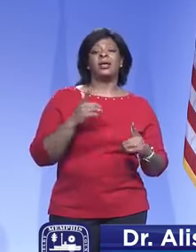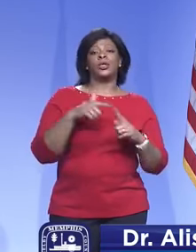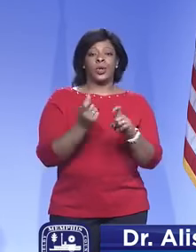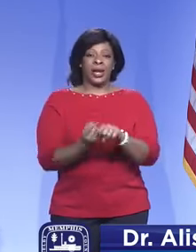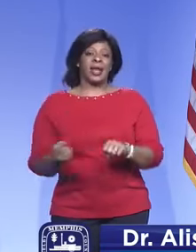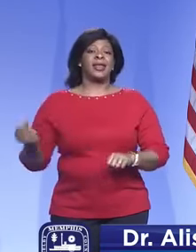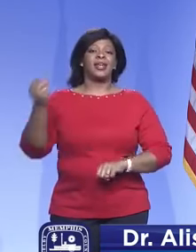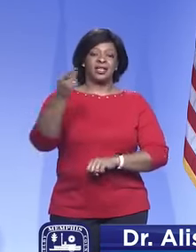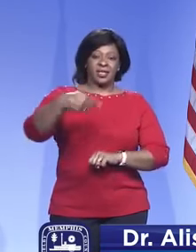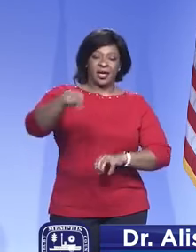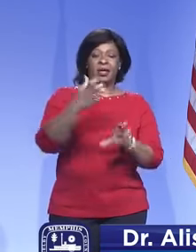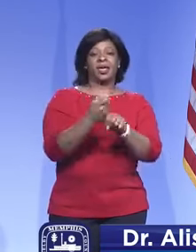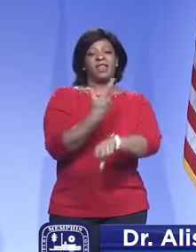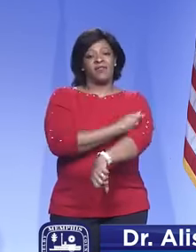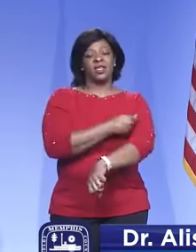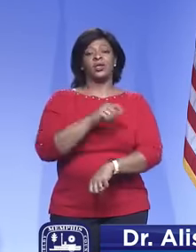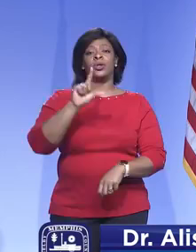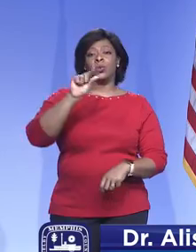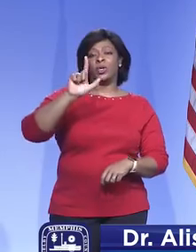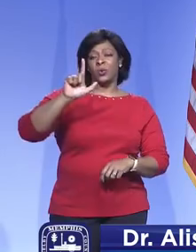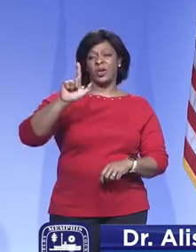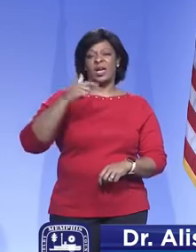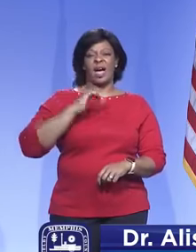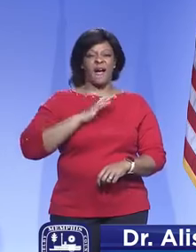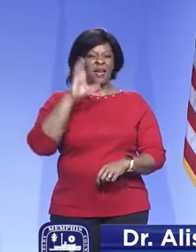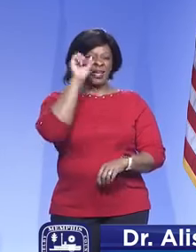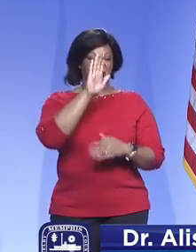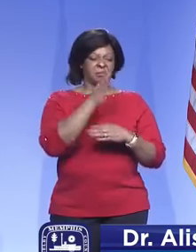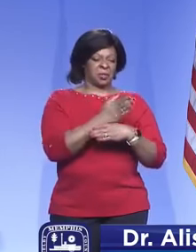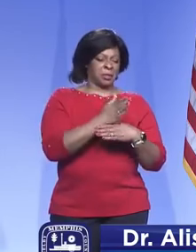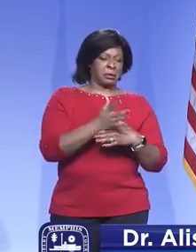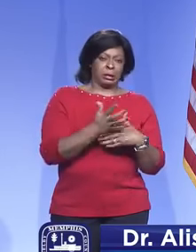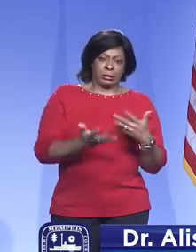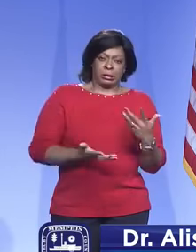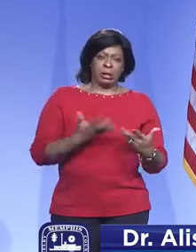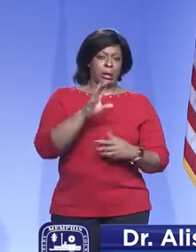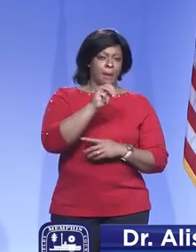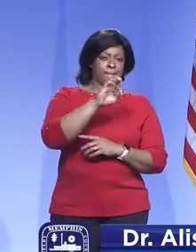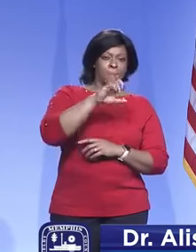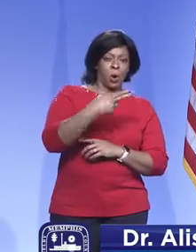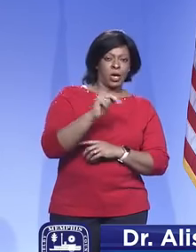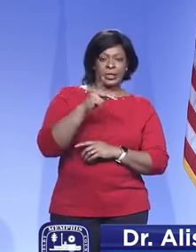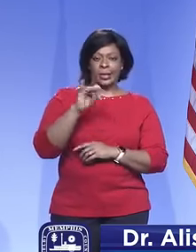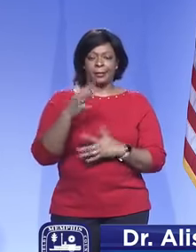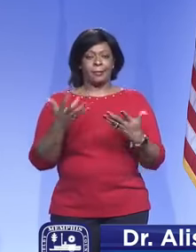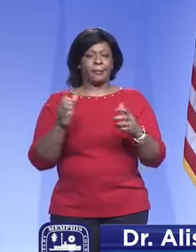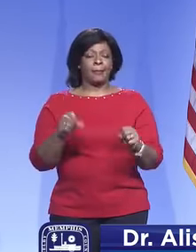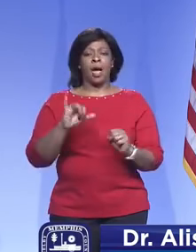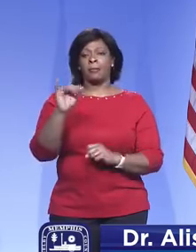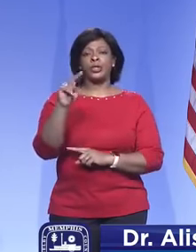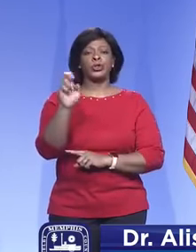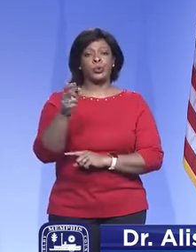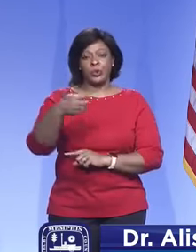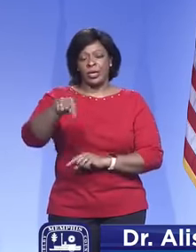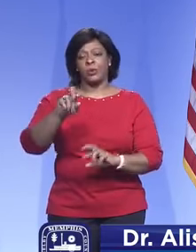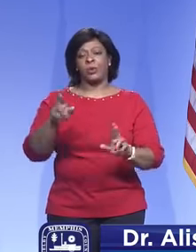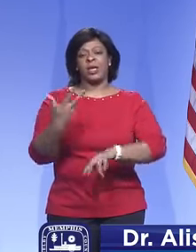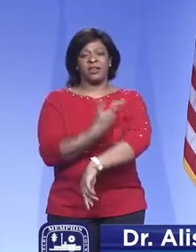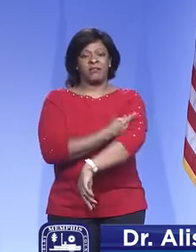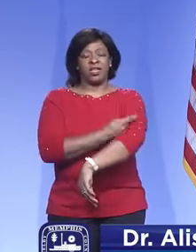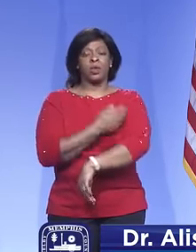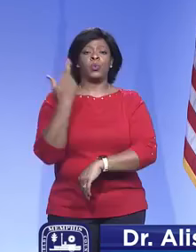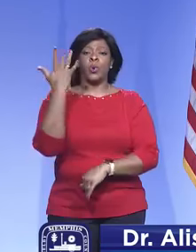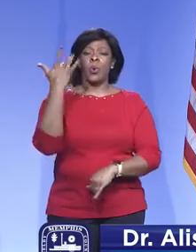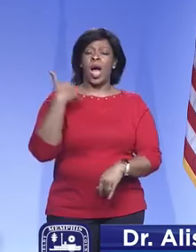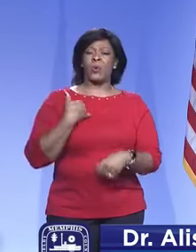year. So 2021, estimates are anywhere from March, April to potentially June. And the reason I